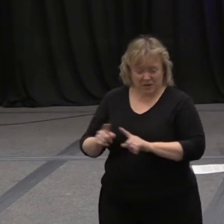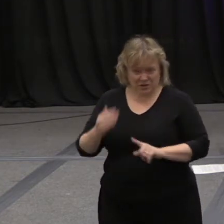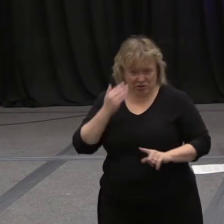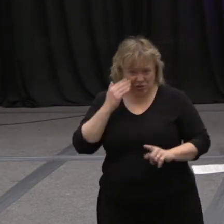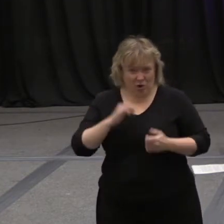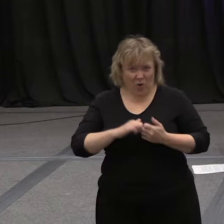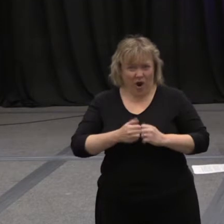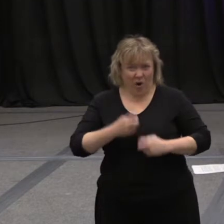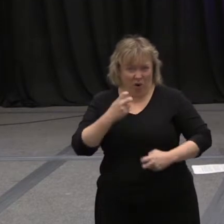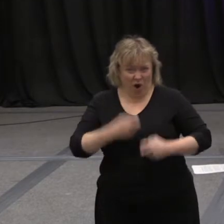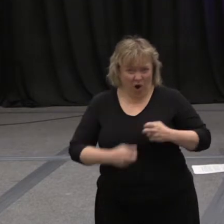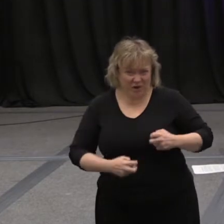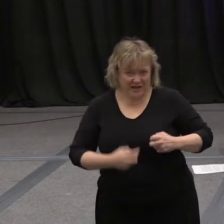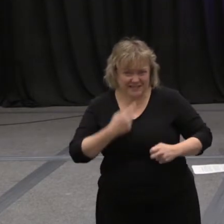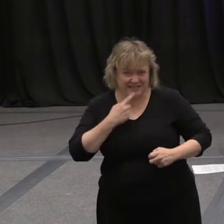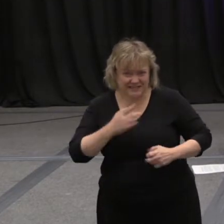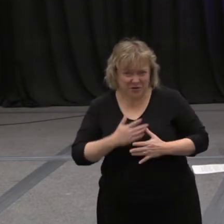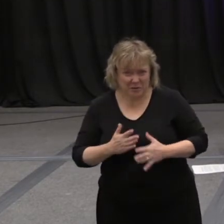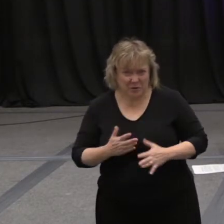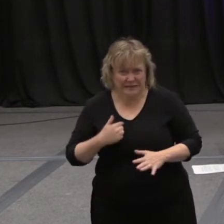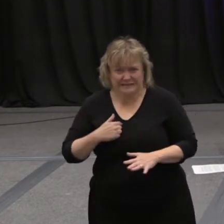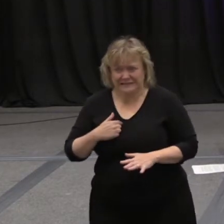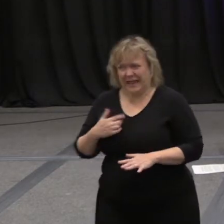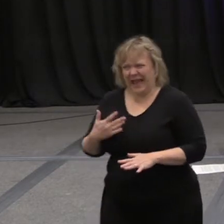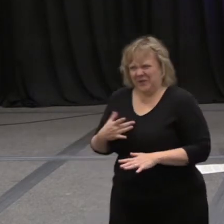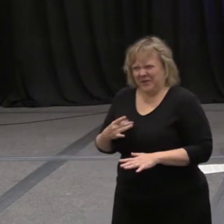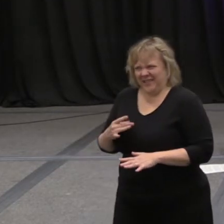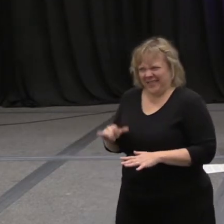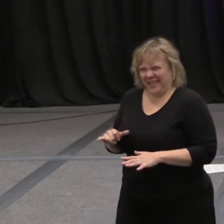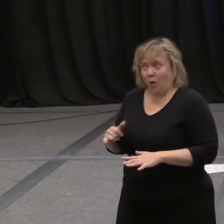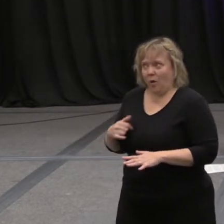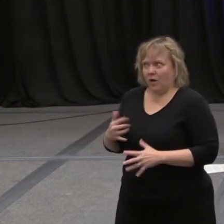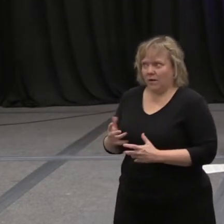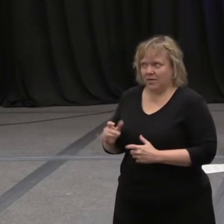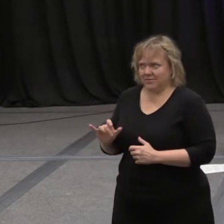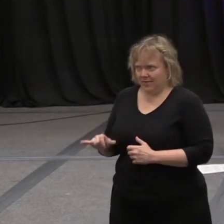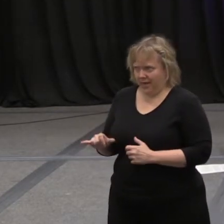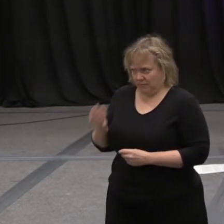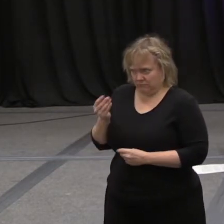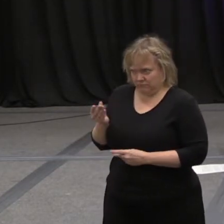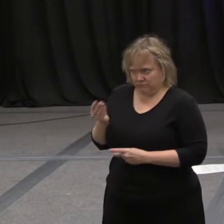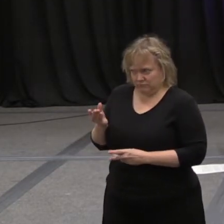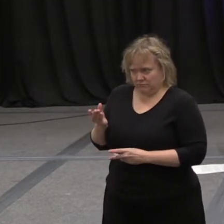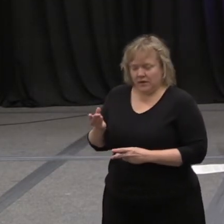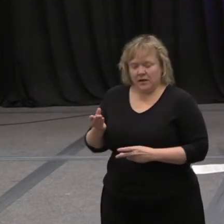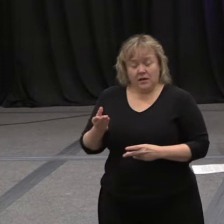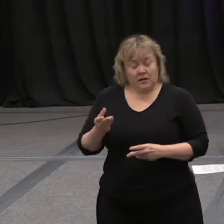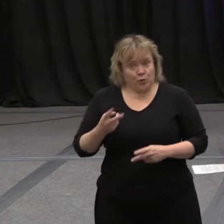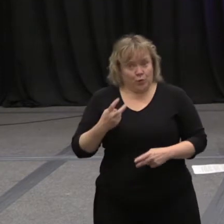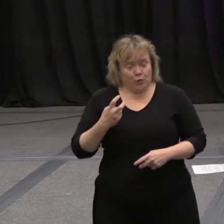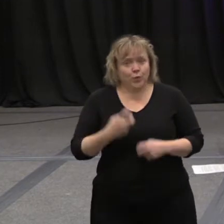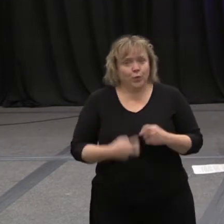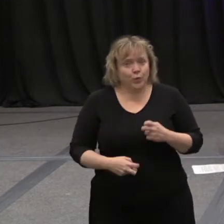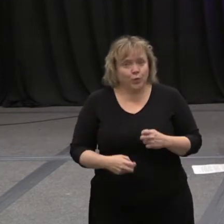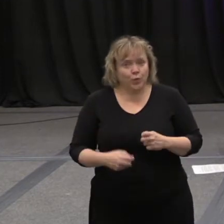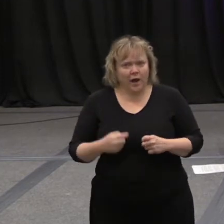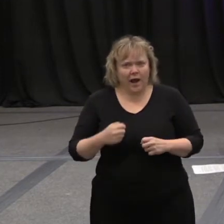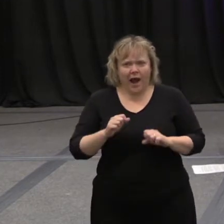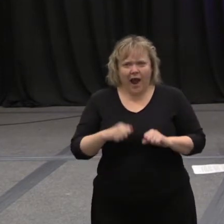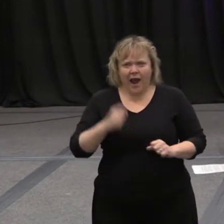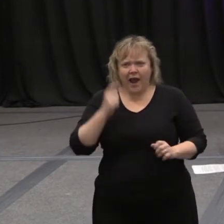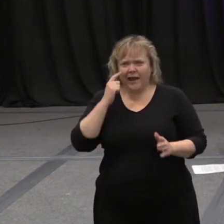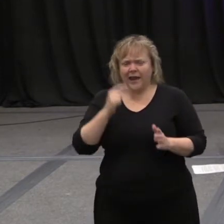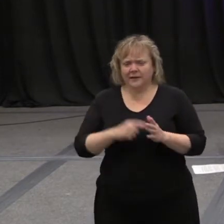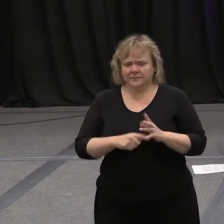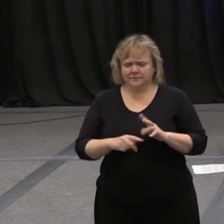want a thing or I don't want that thing anymore? And because I can often tell exactly how old a person was